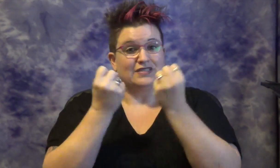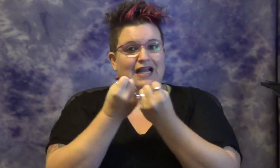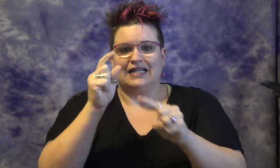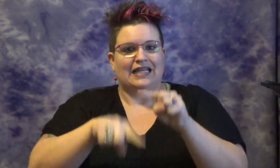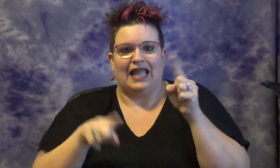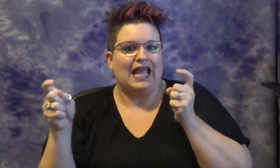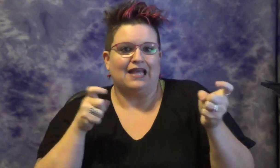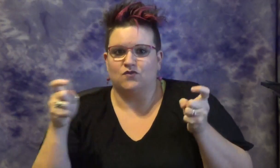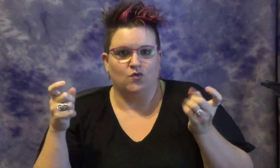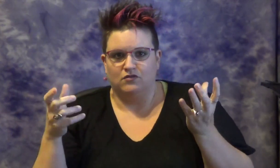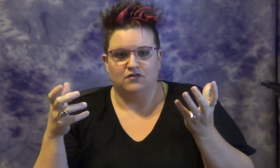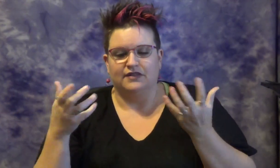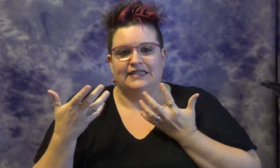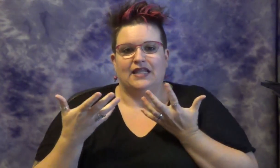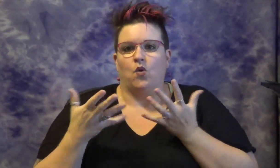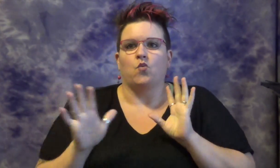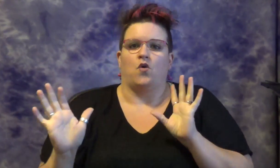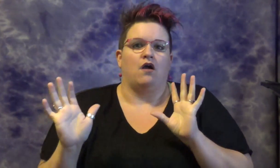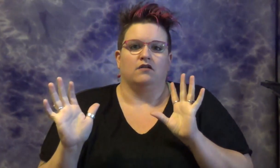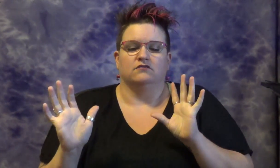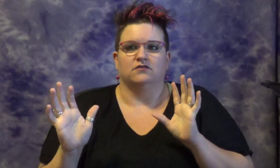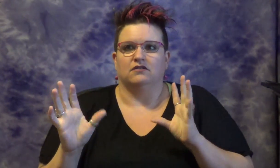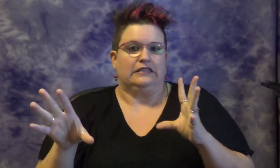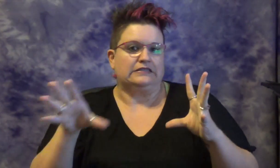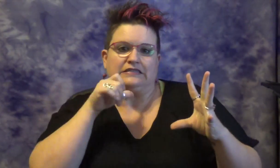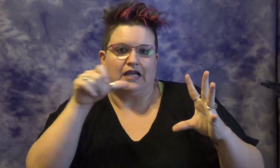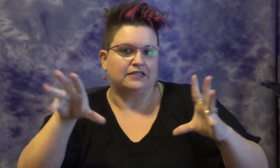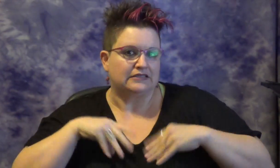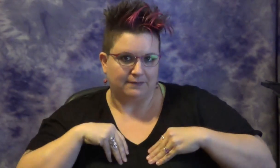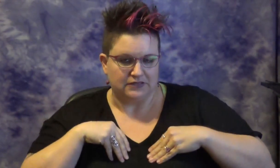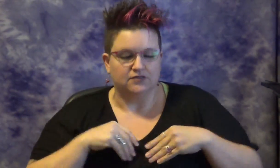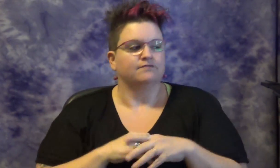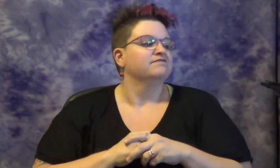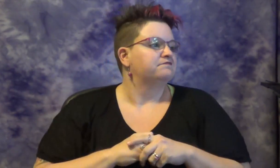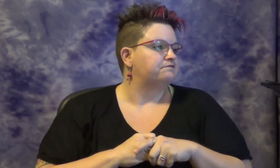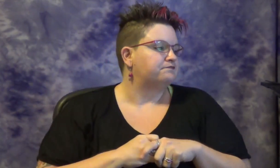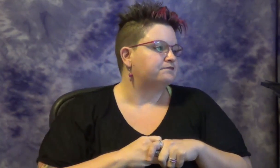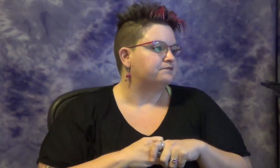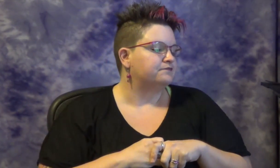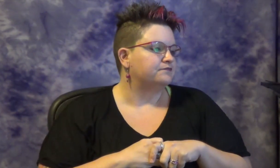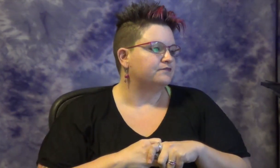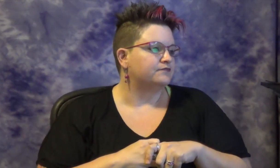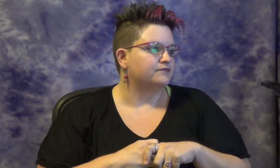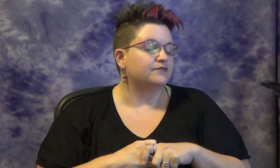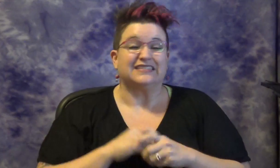in. And society as a whole cannot handle that, and it's not typically accepted.